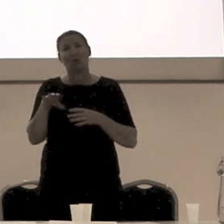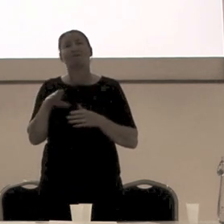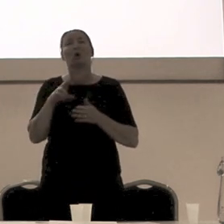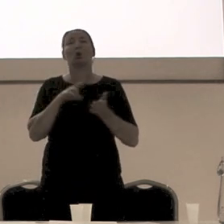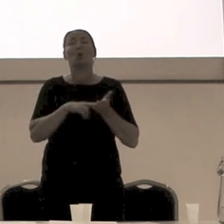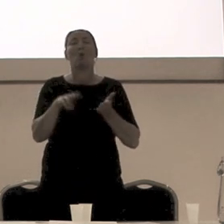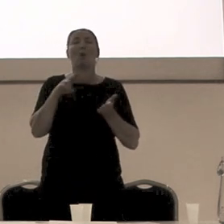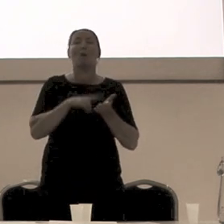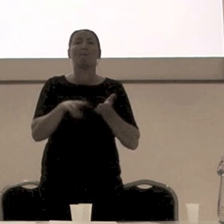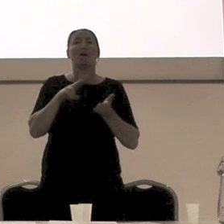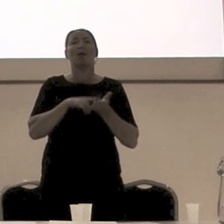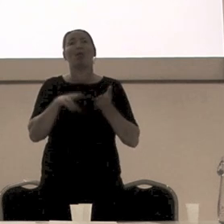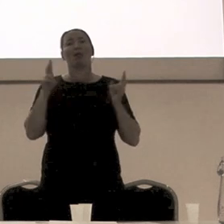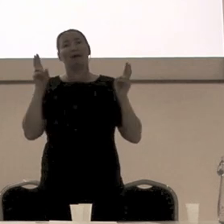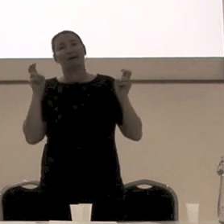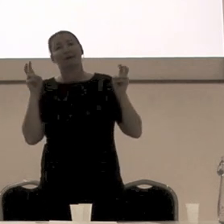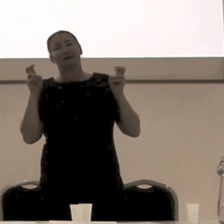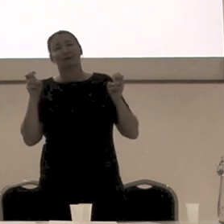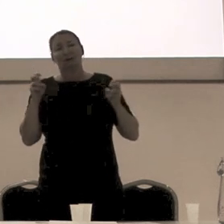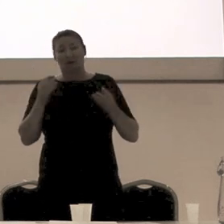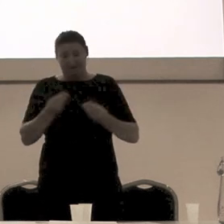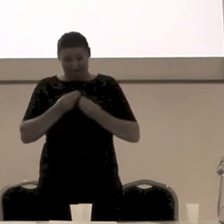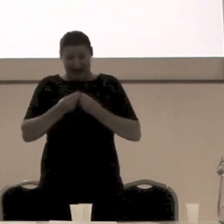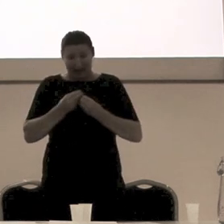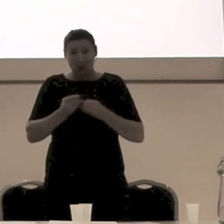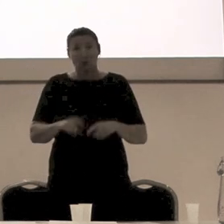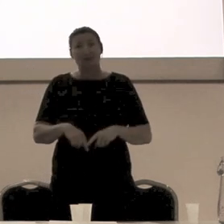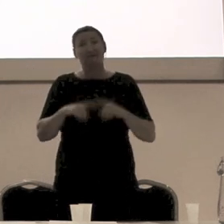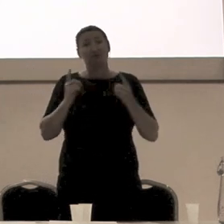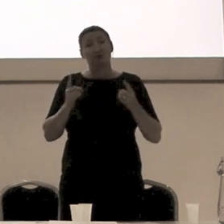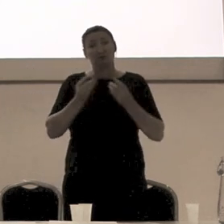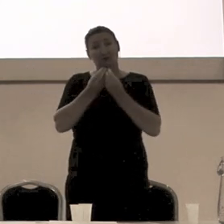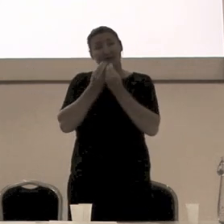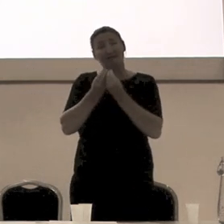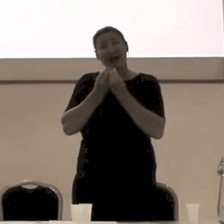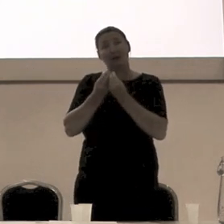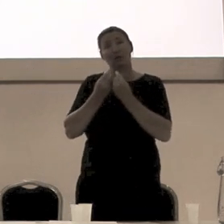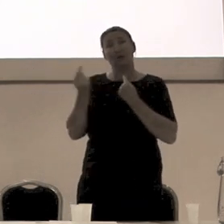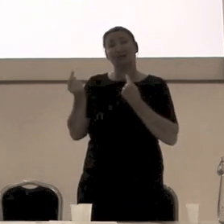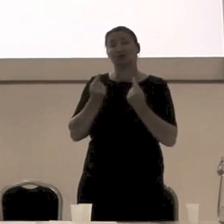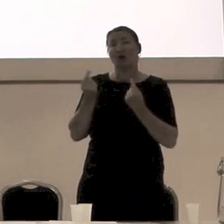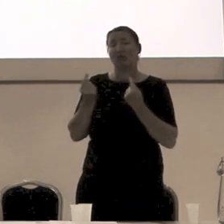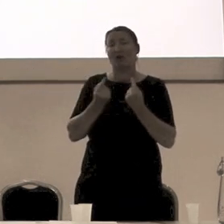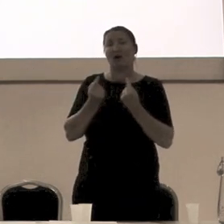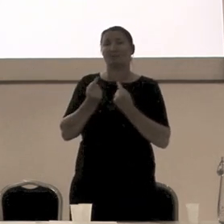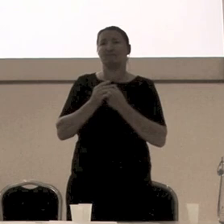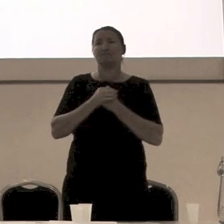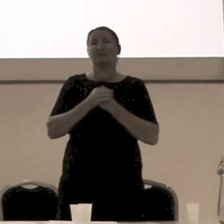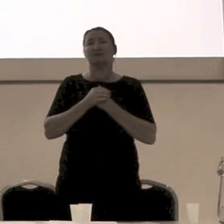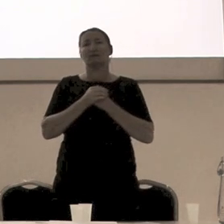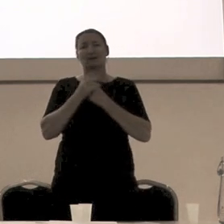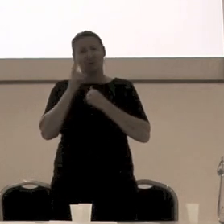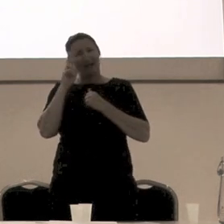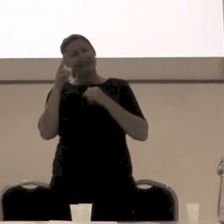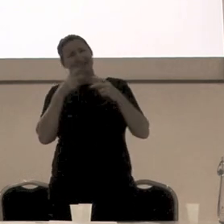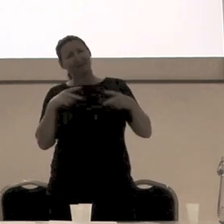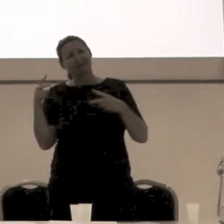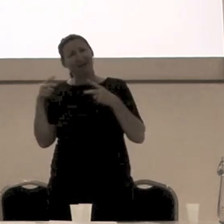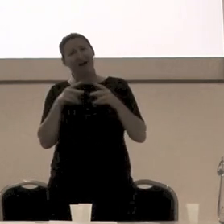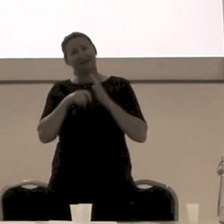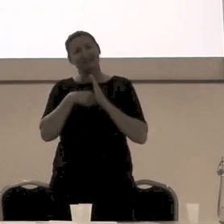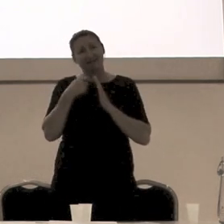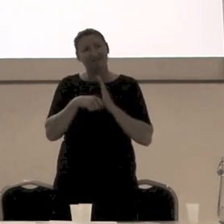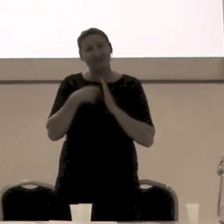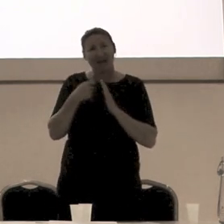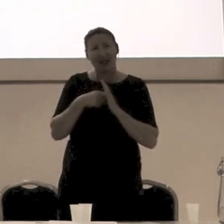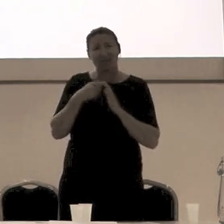normal? We need to value difference. We need to value each other. And I think many of those, particularly those dancers and other young